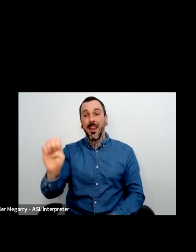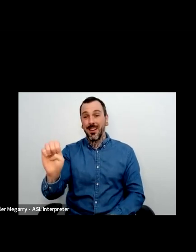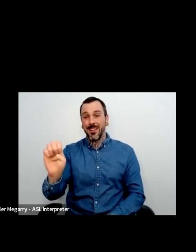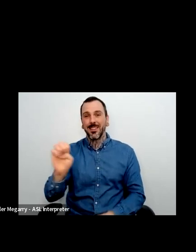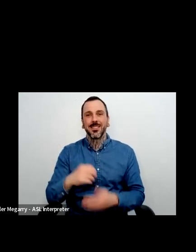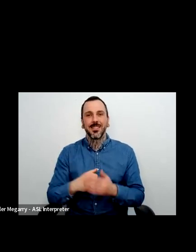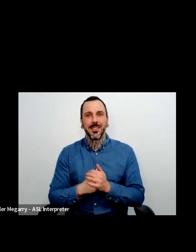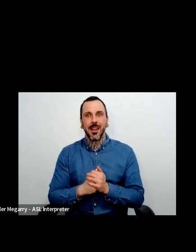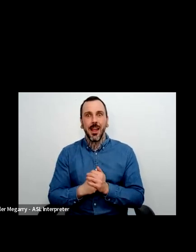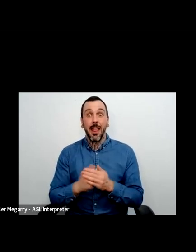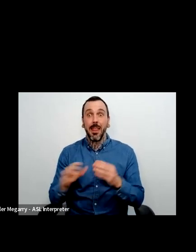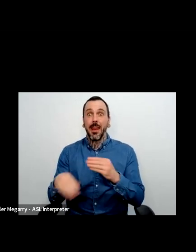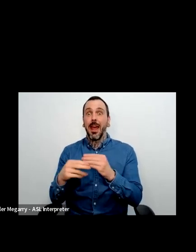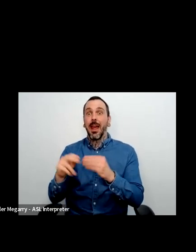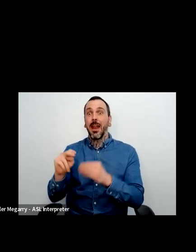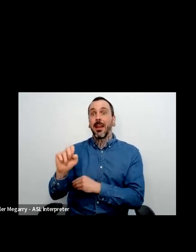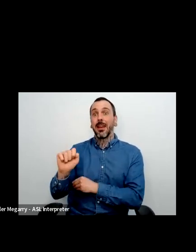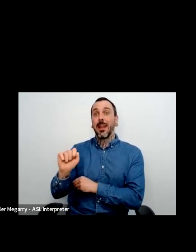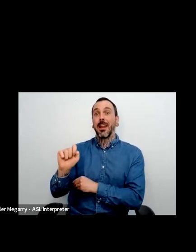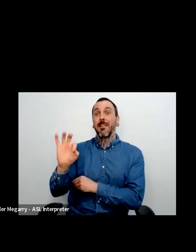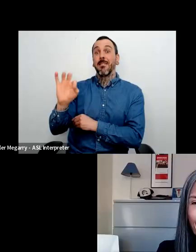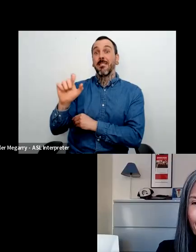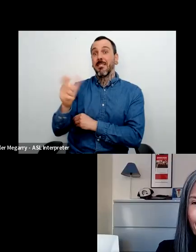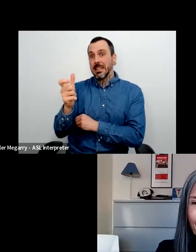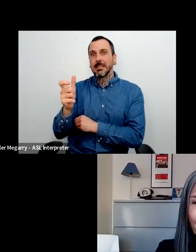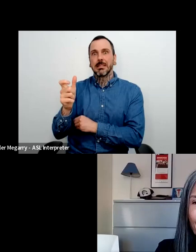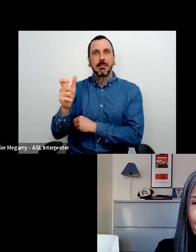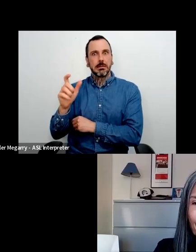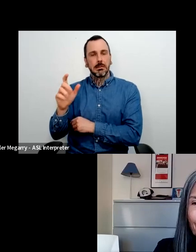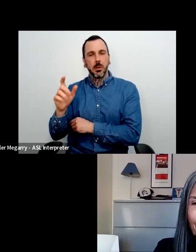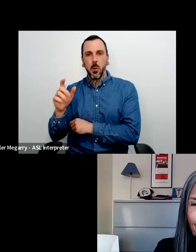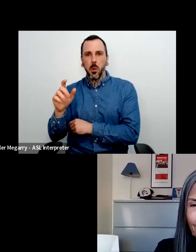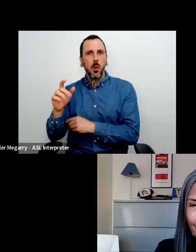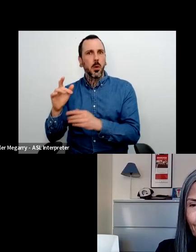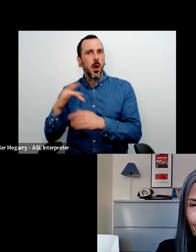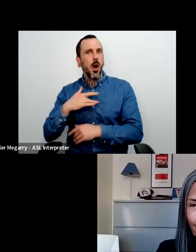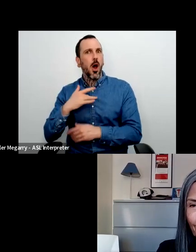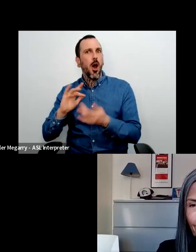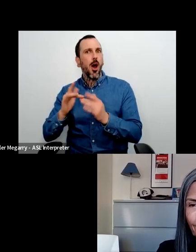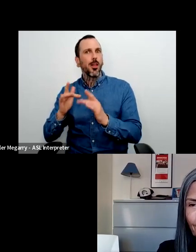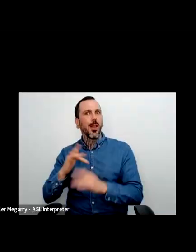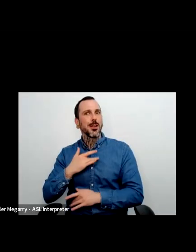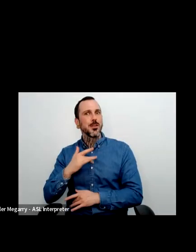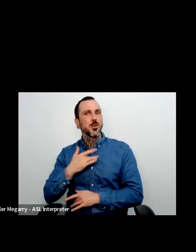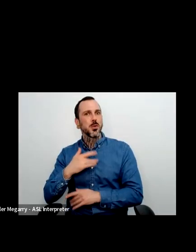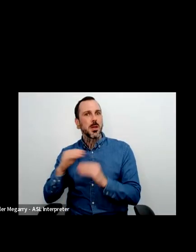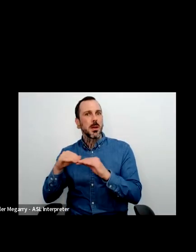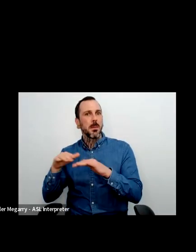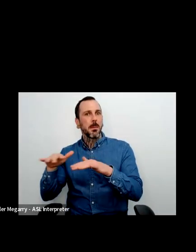extreme. Television, which had once been the medium you went to die